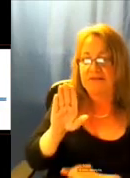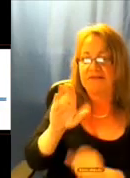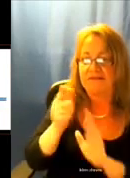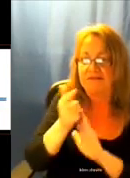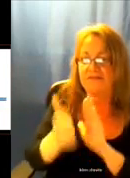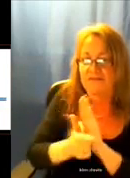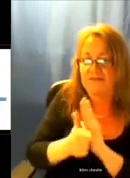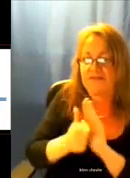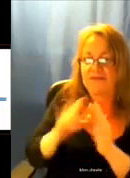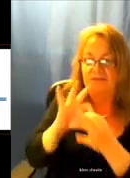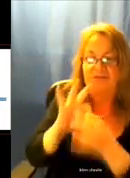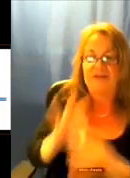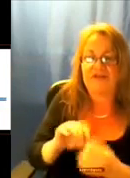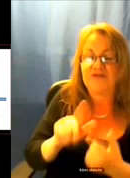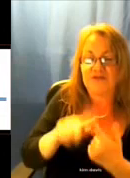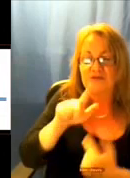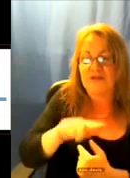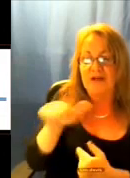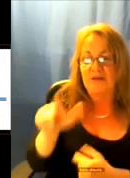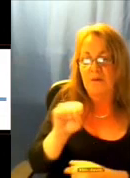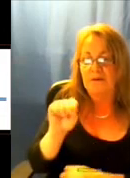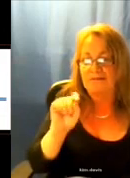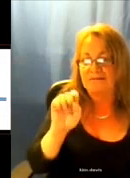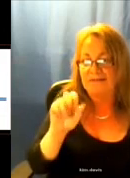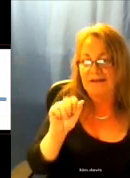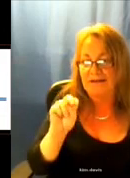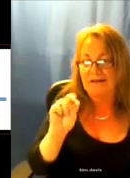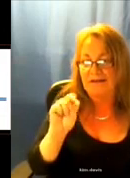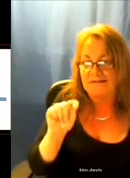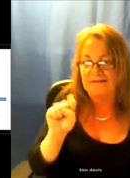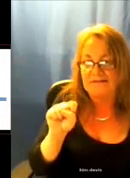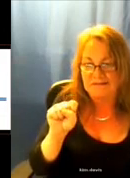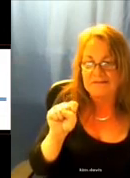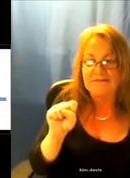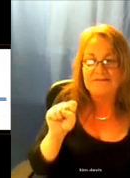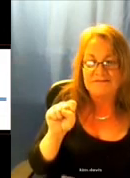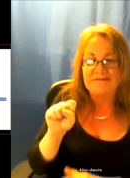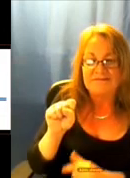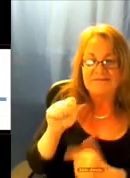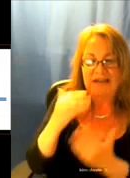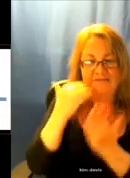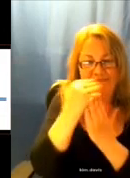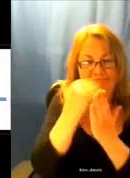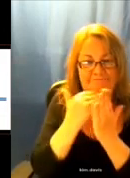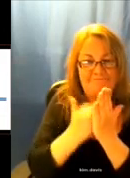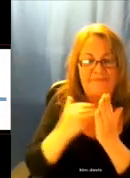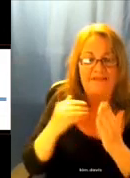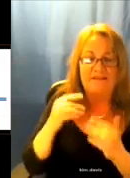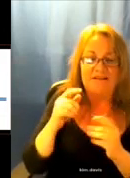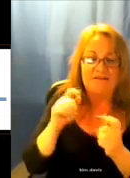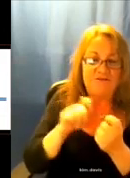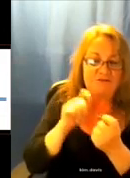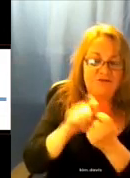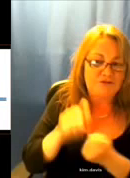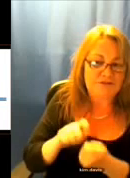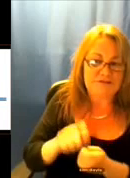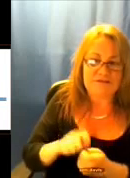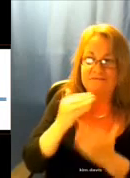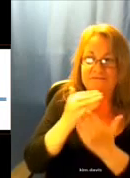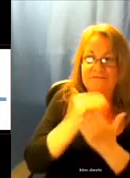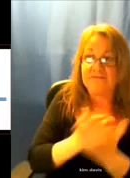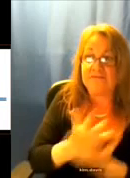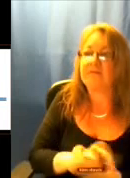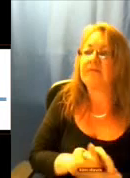All of those are under the Nebraska law related with the landlord and tenants.